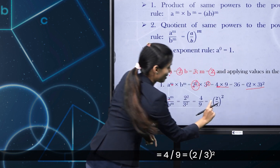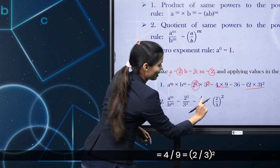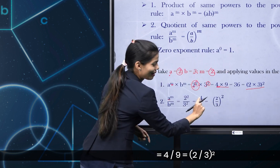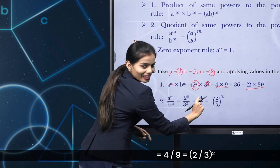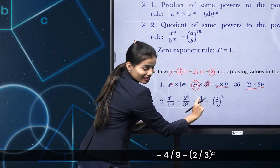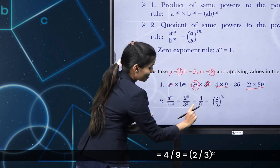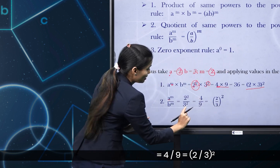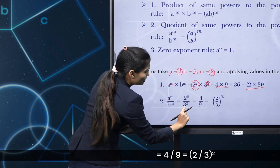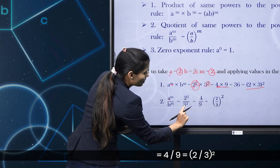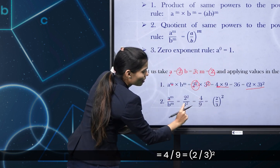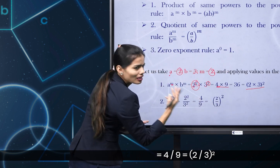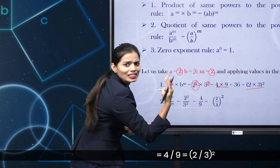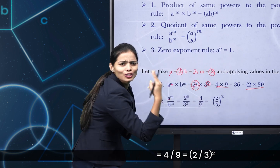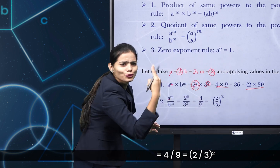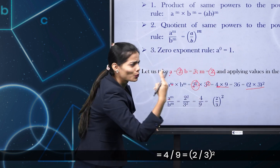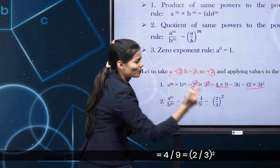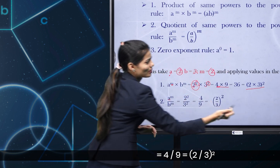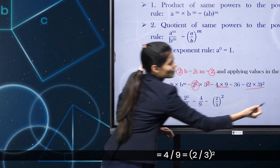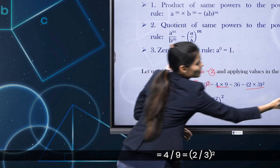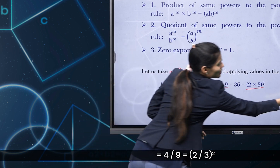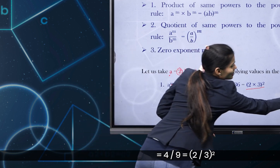is equal to 2 by 3 whole power 2.